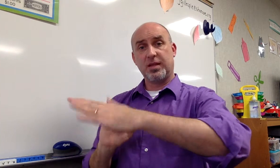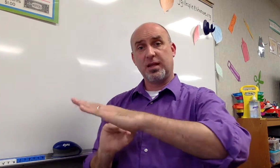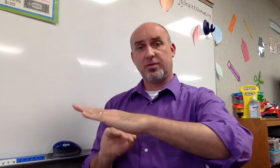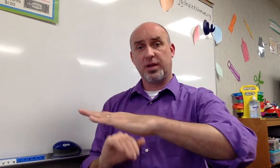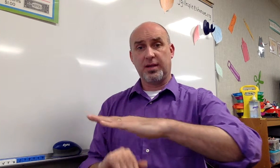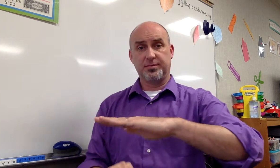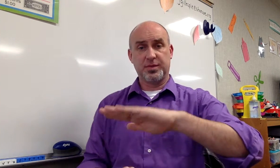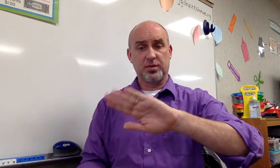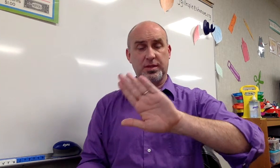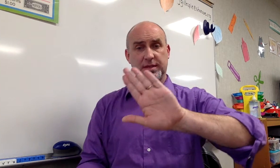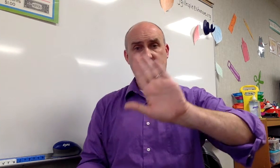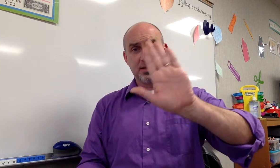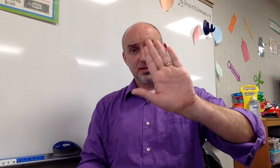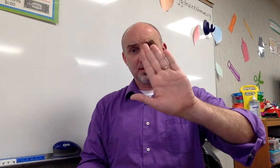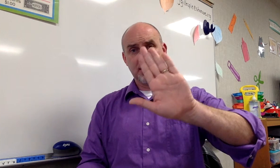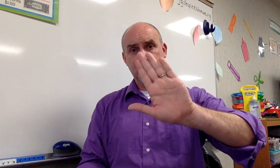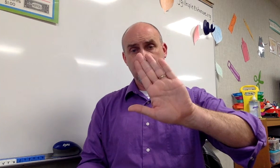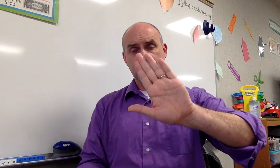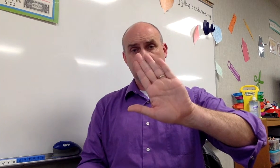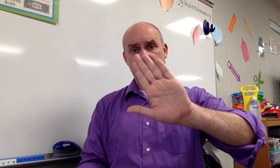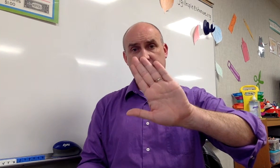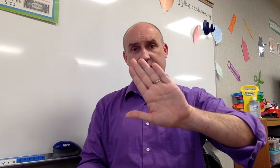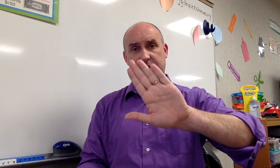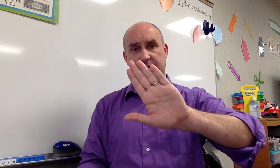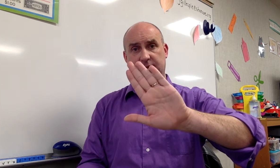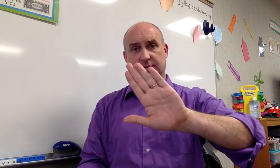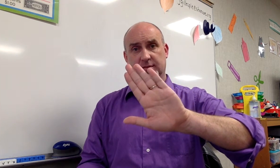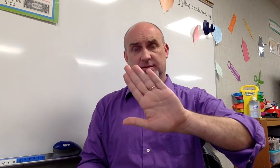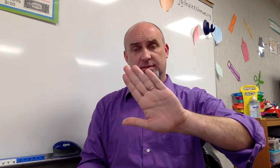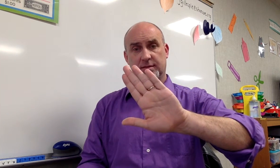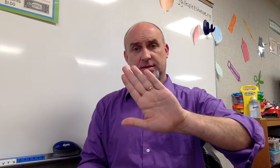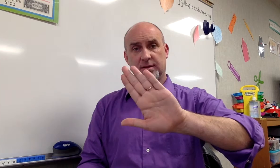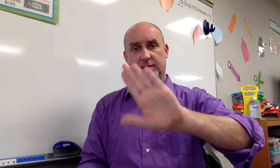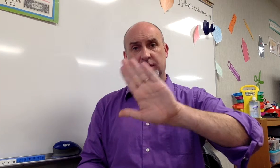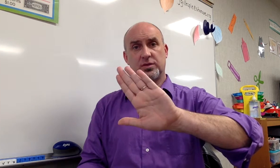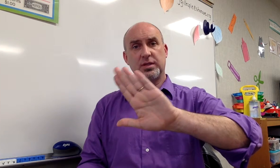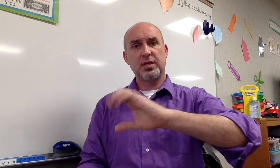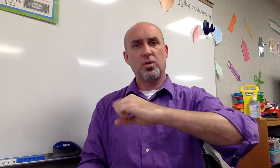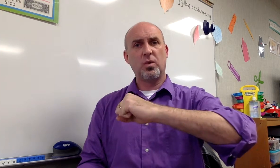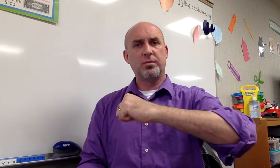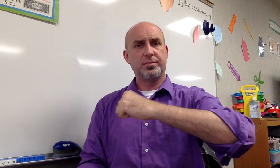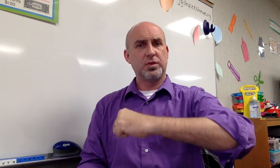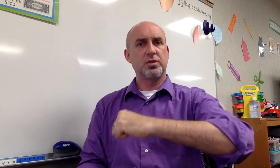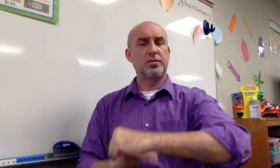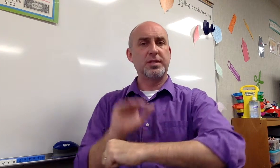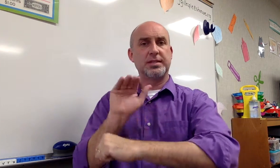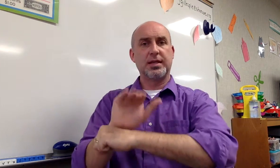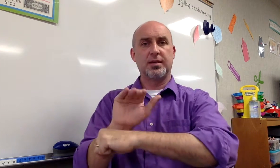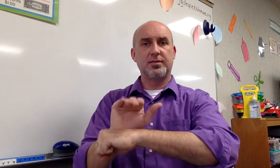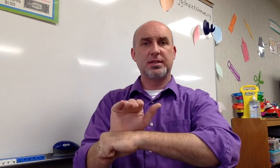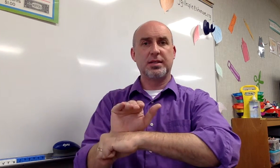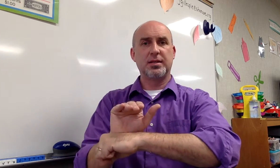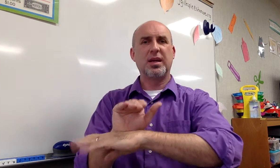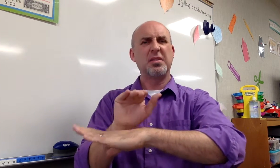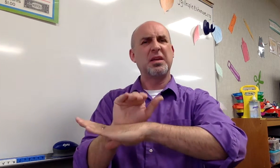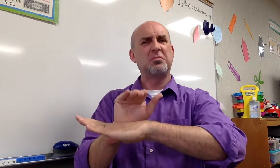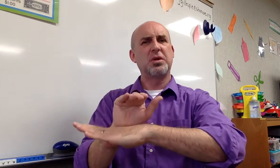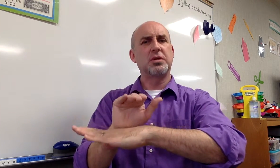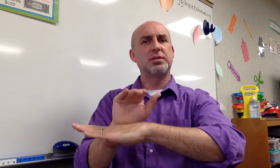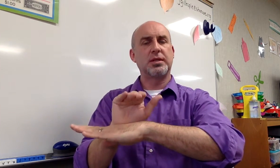other hand. So this hand is either like this, fingers together, or you can do the fist again. I think we're going to stick with